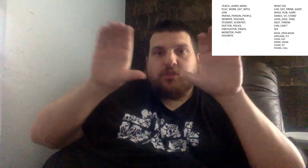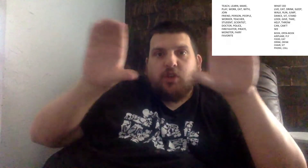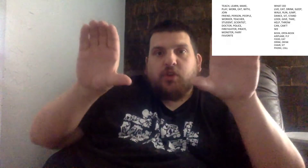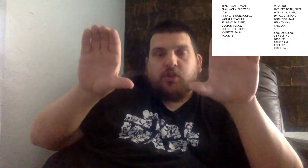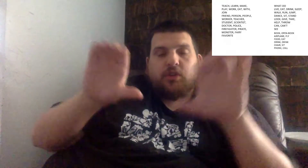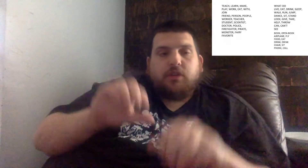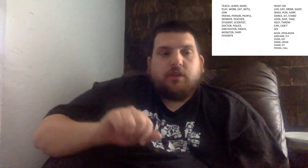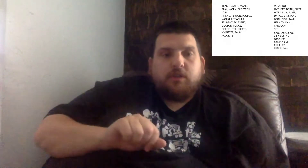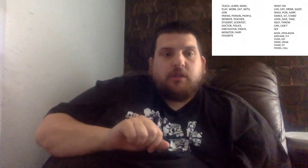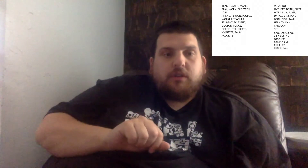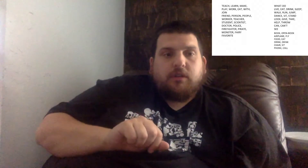monster,